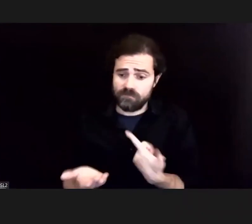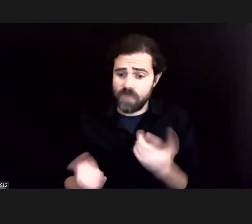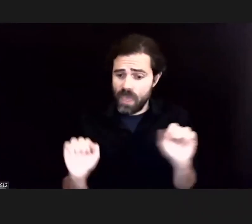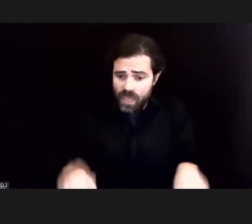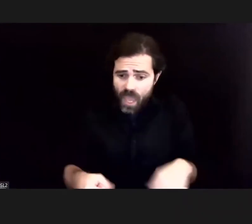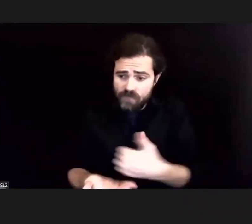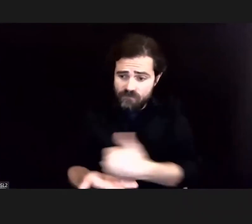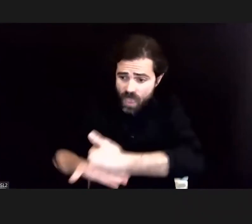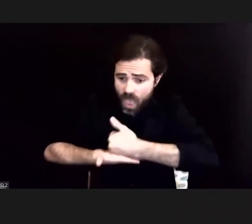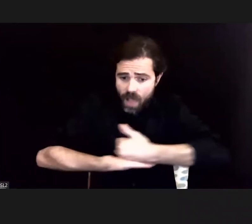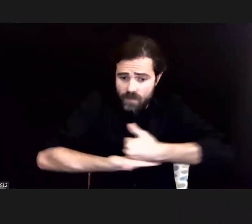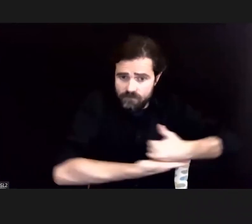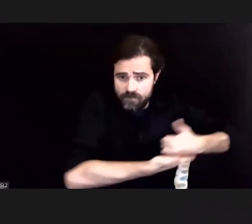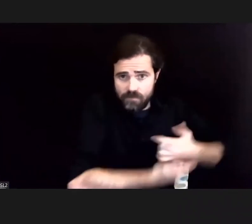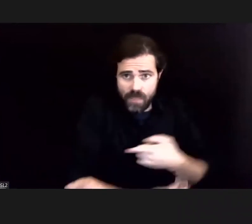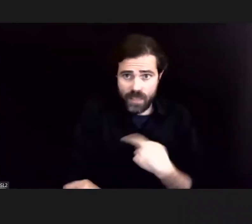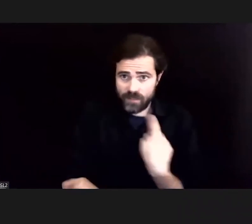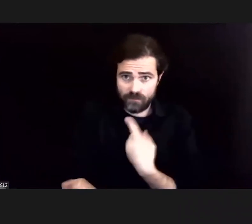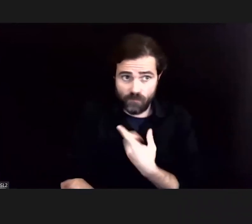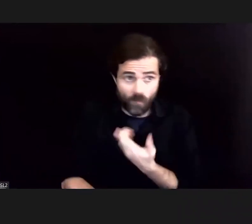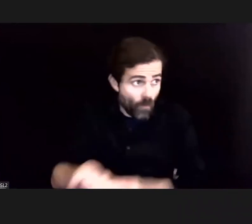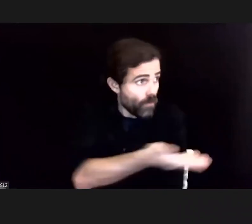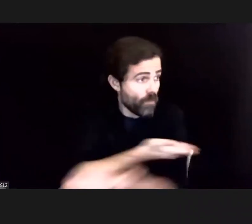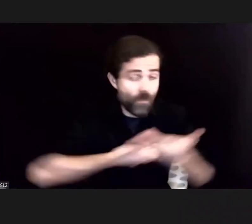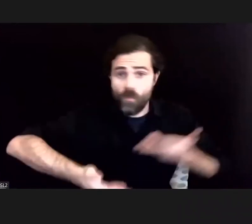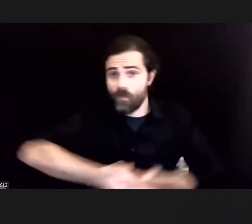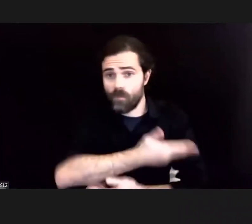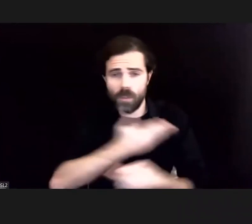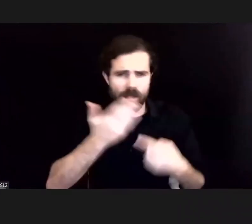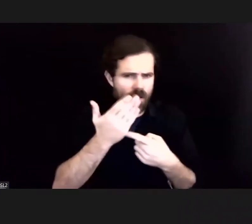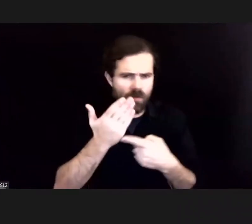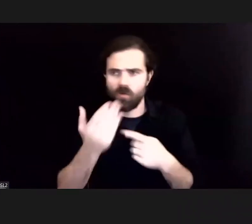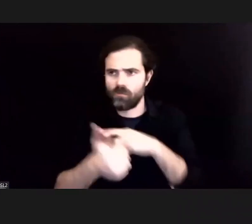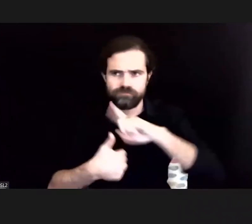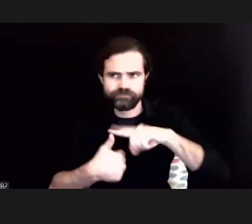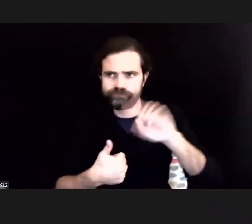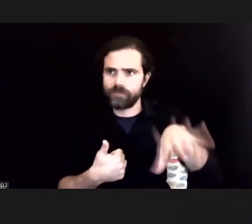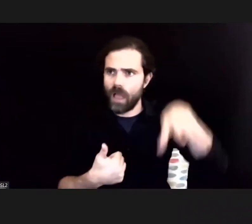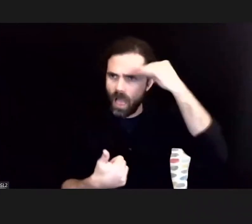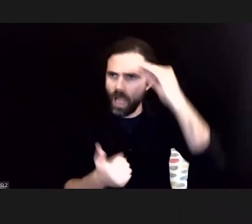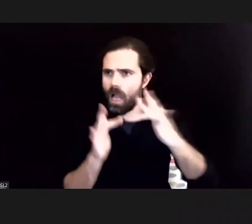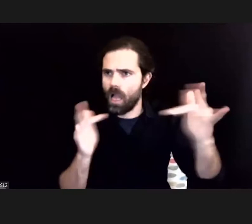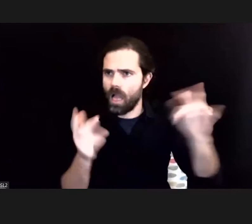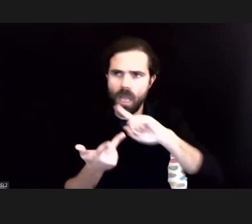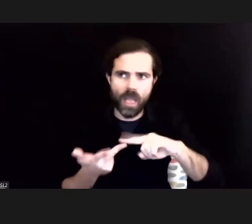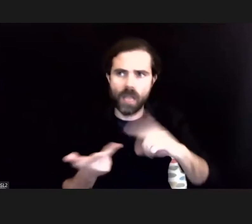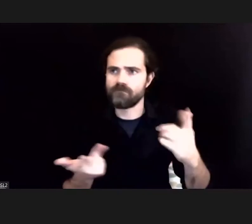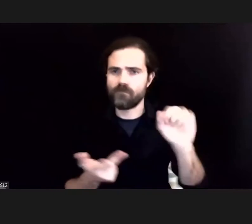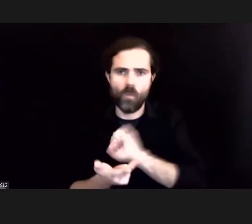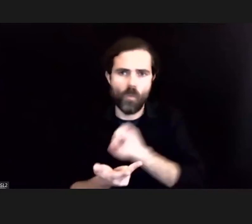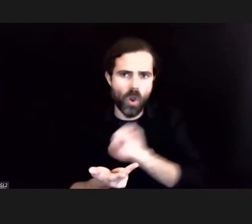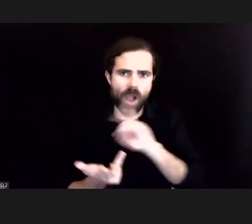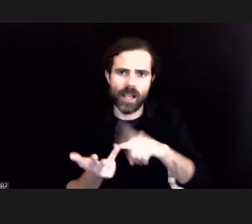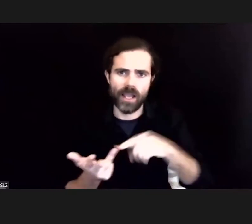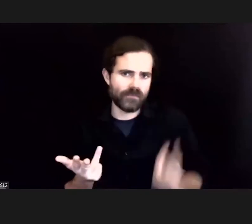the information about the technology and the solutions for e-learning, for teleworking and telecare, we are